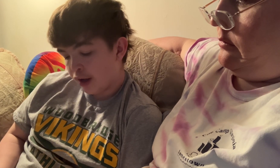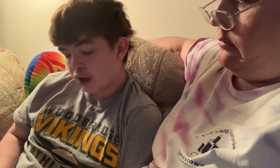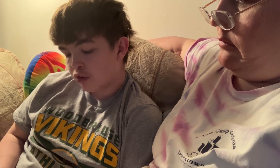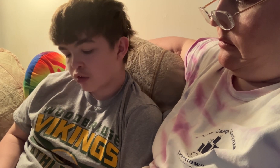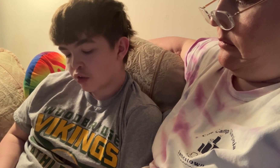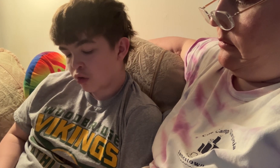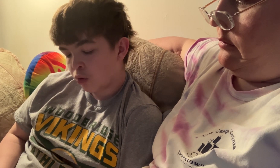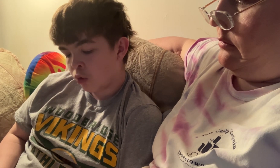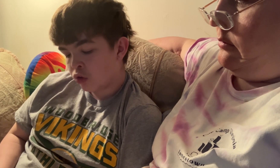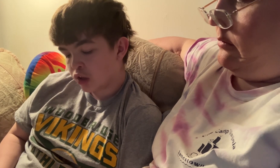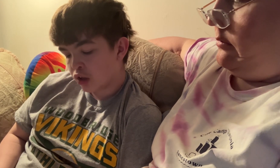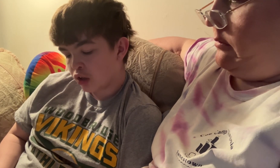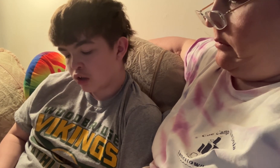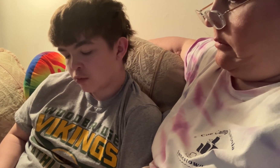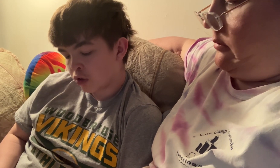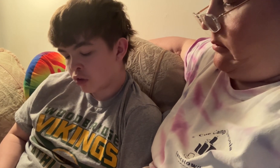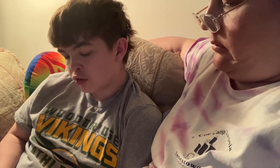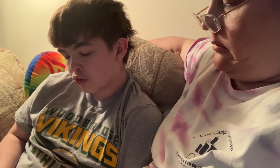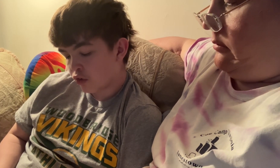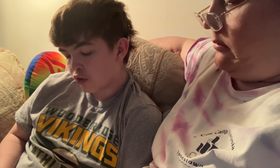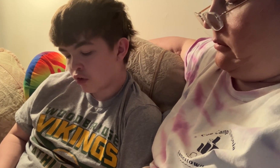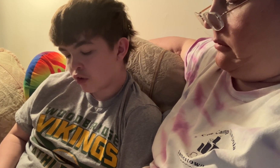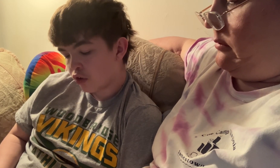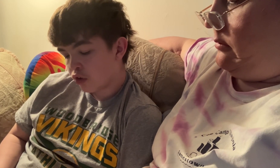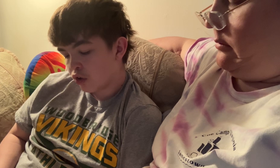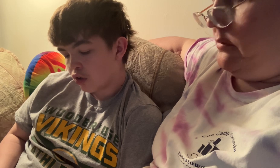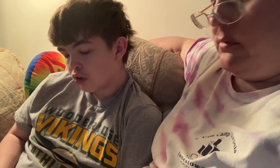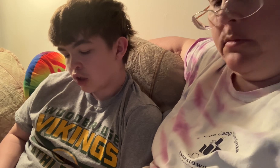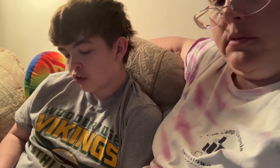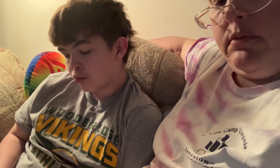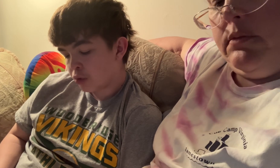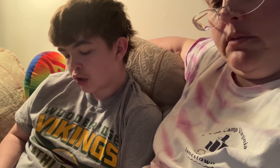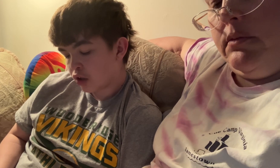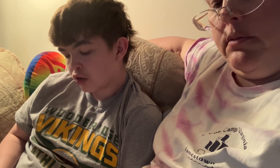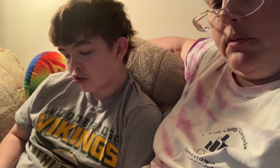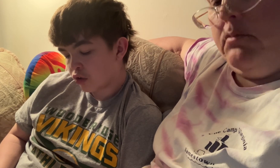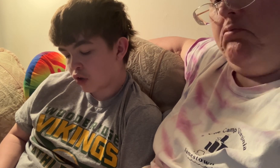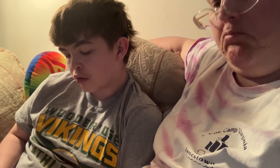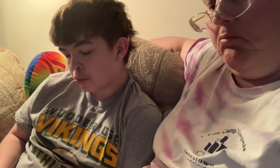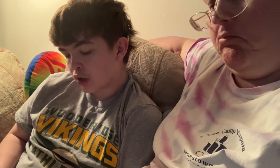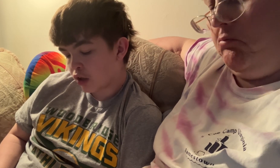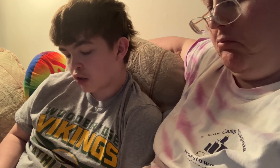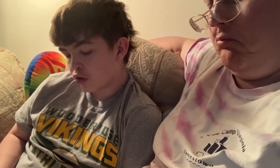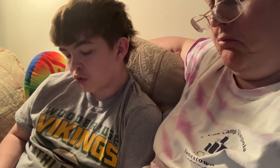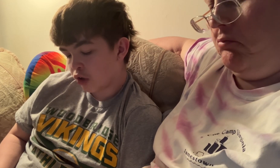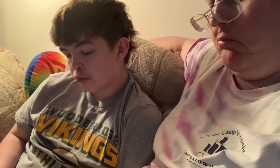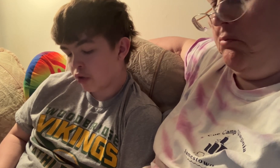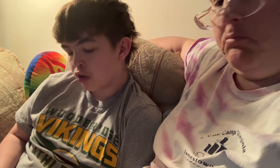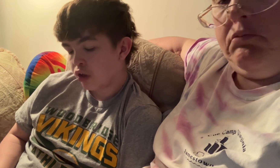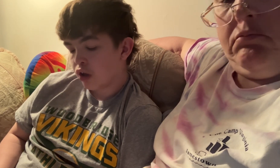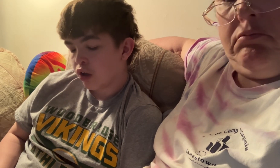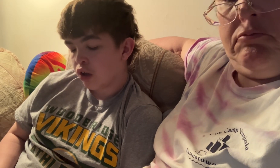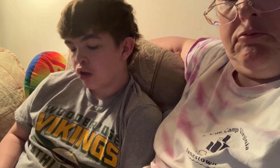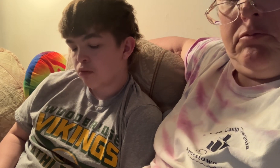out the old hideous ones, life began to come back to him. His